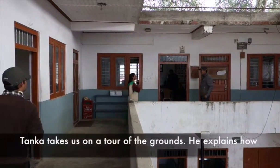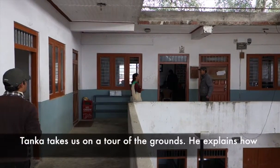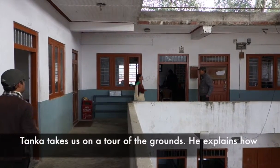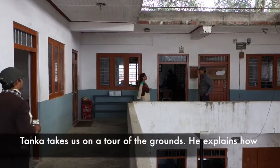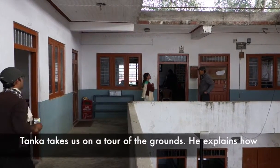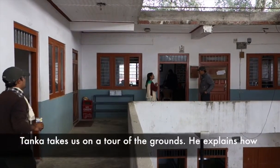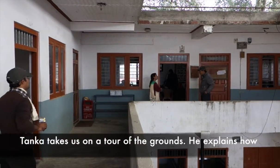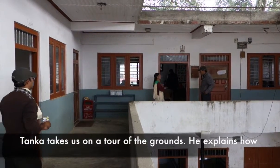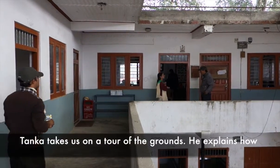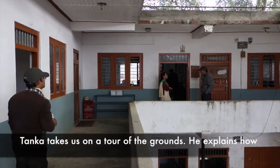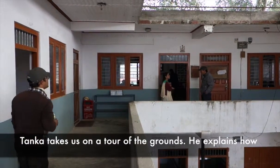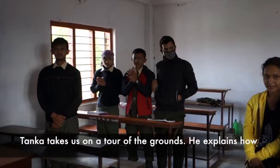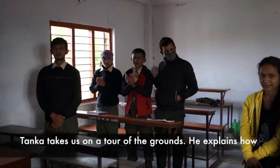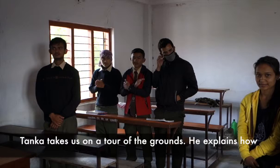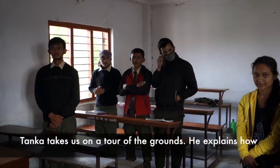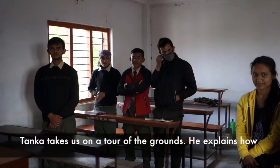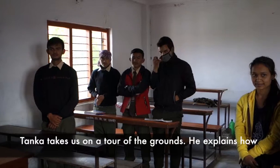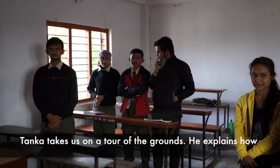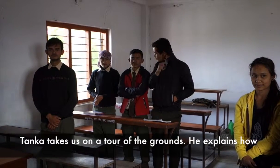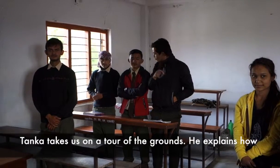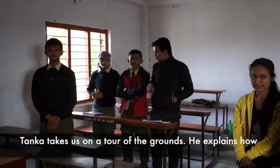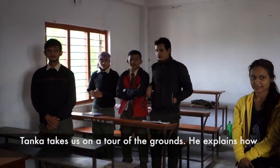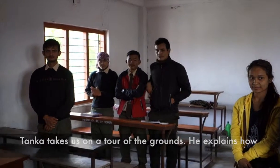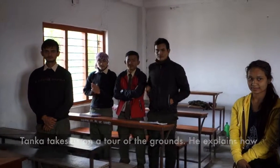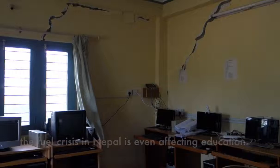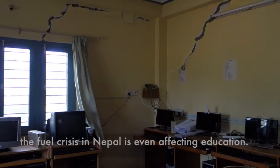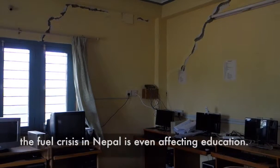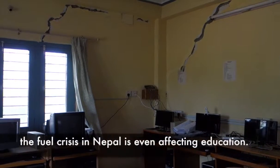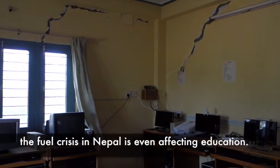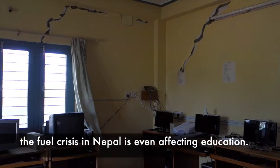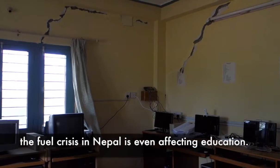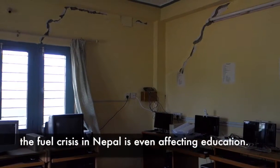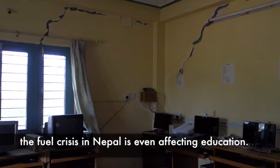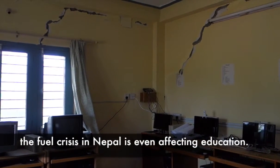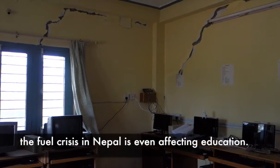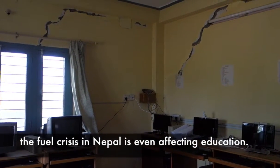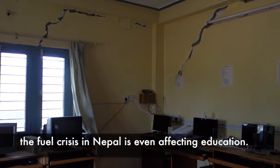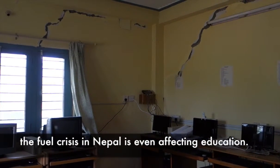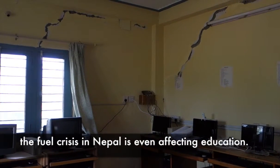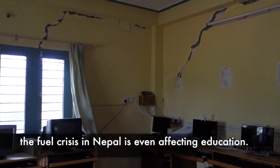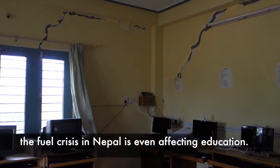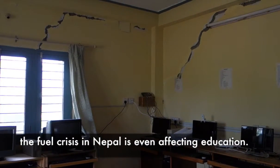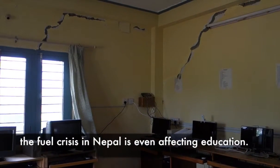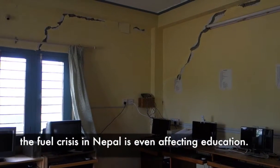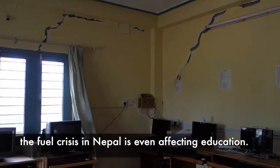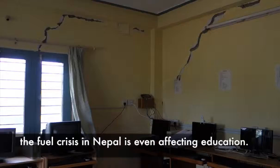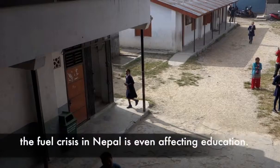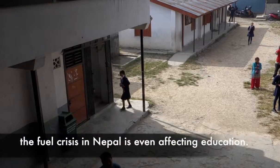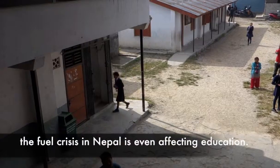Tanker takes us on a tour of the grounds. He explains how the fuel crisis in Nepal is even affecting education.